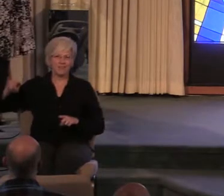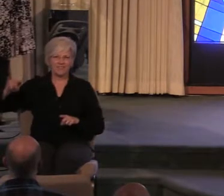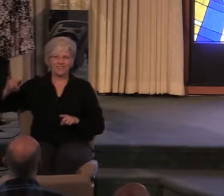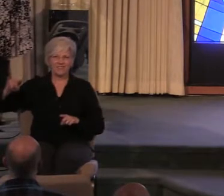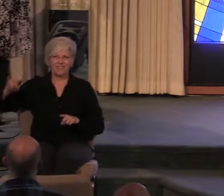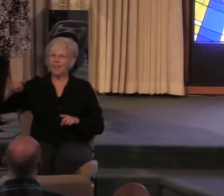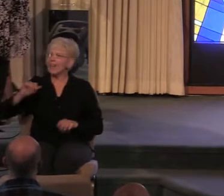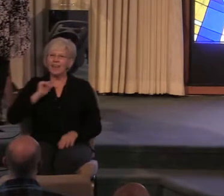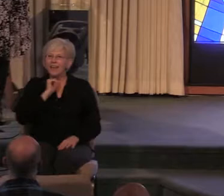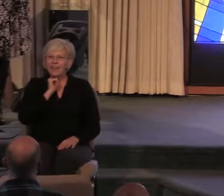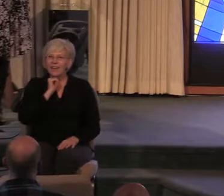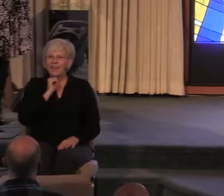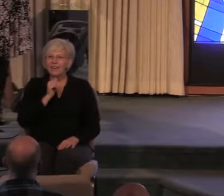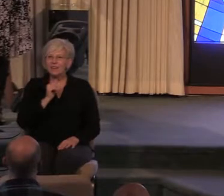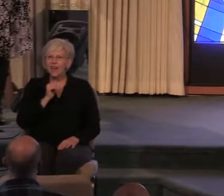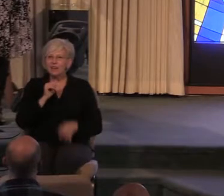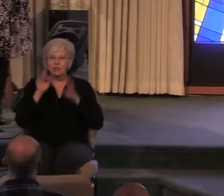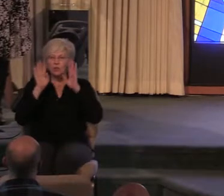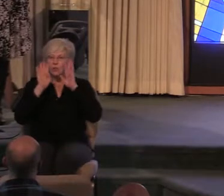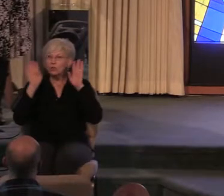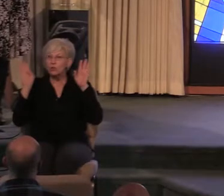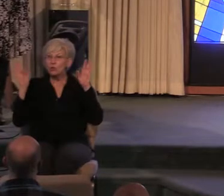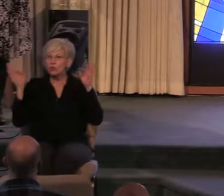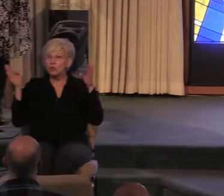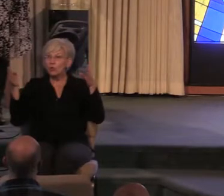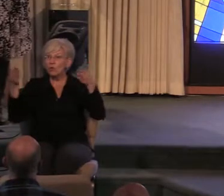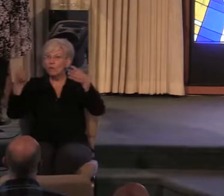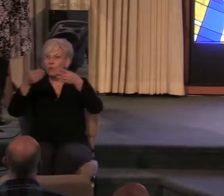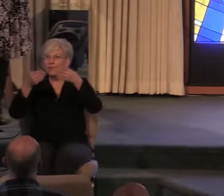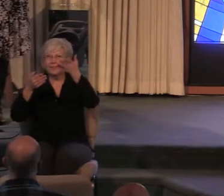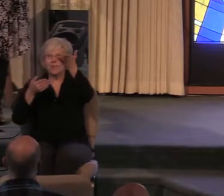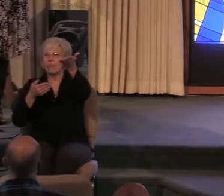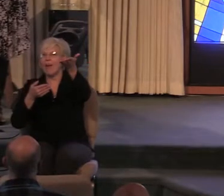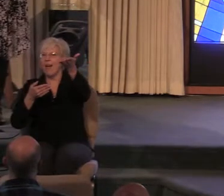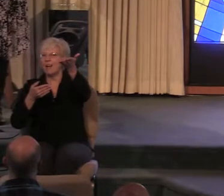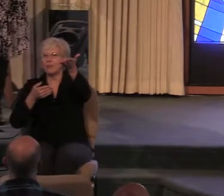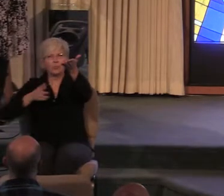and not to focus on that which is not yet,